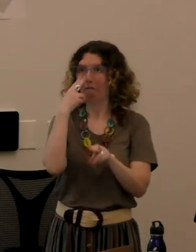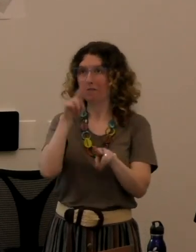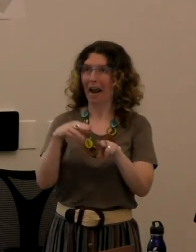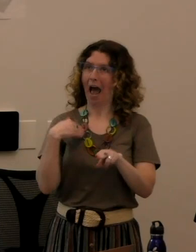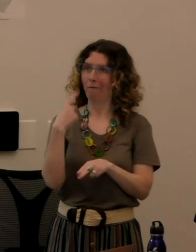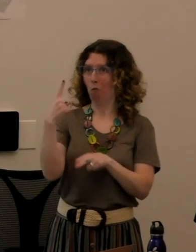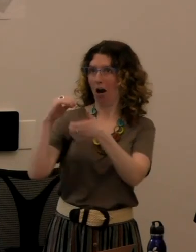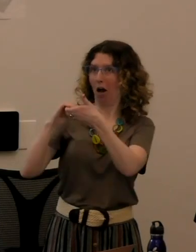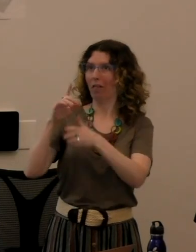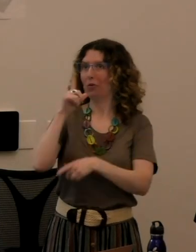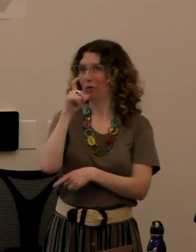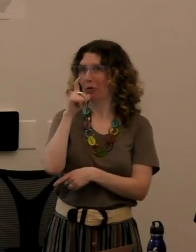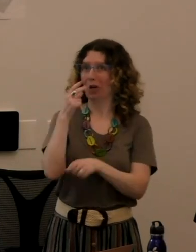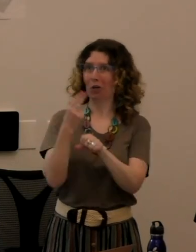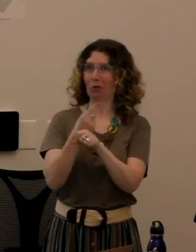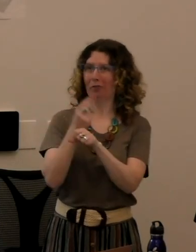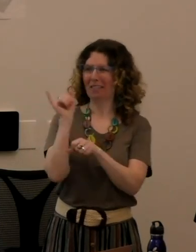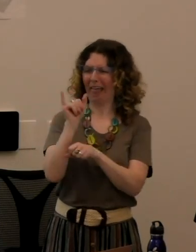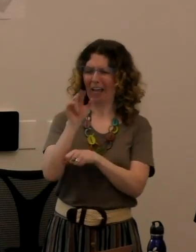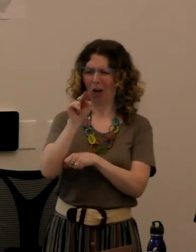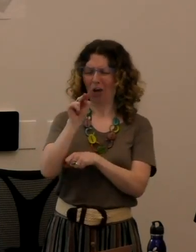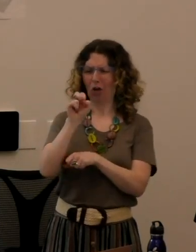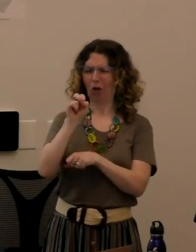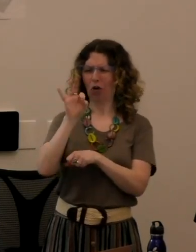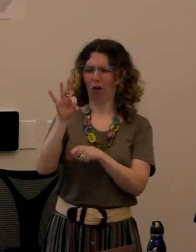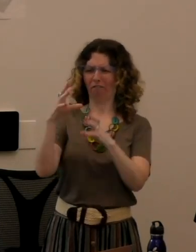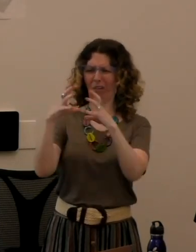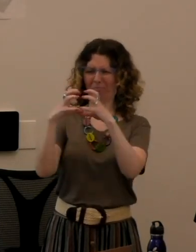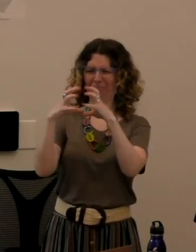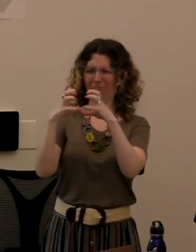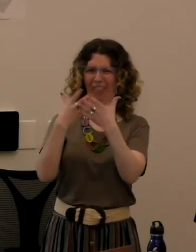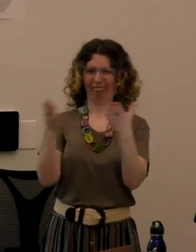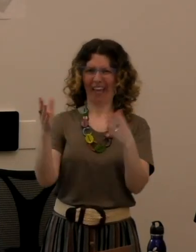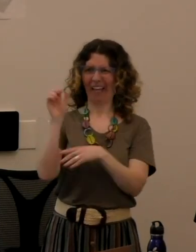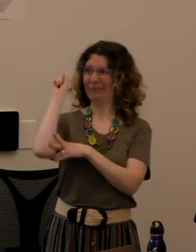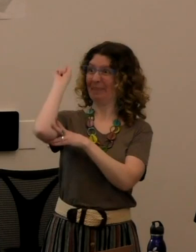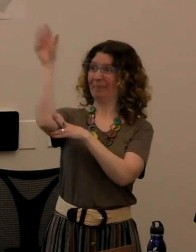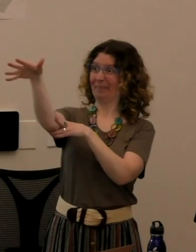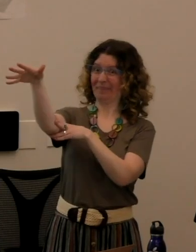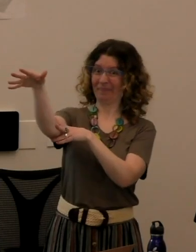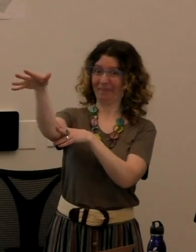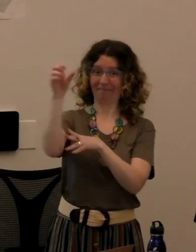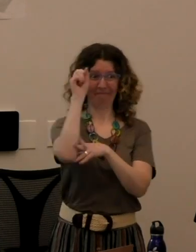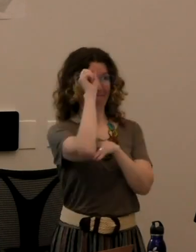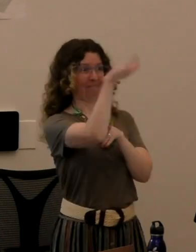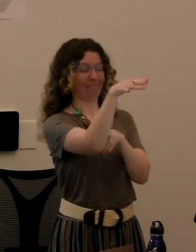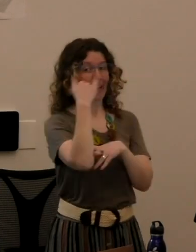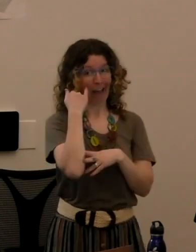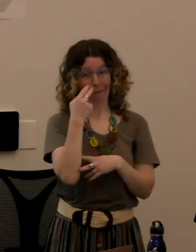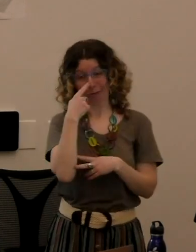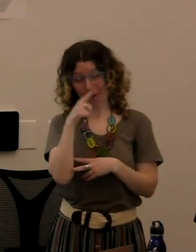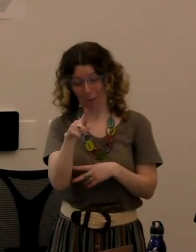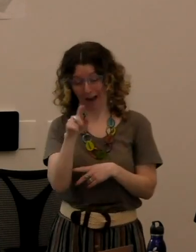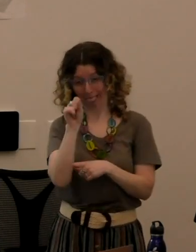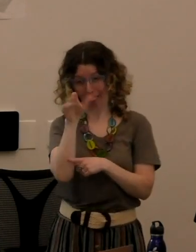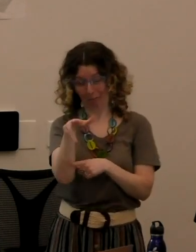do, I have another person that uses a really fun, kind of like a Nerf type of a toy. They throw it